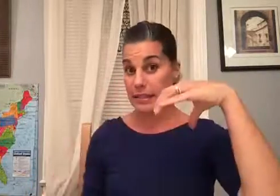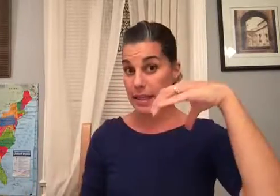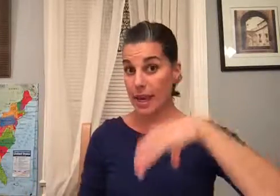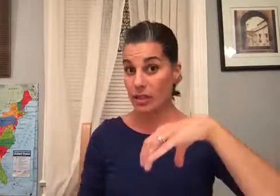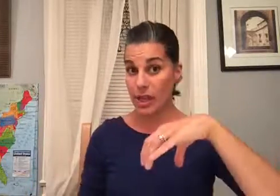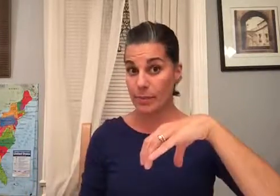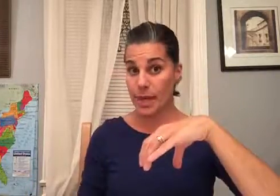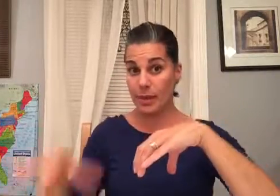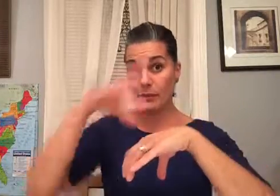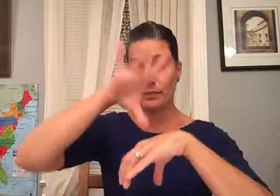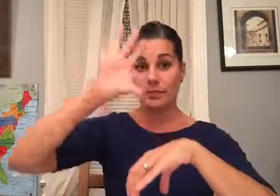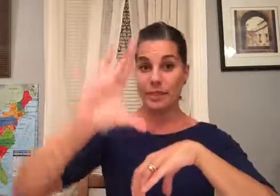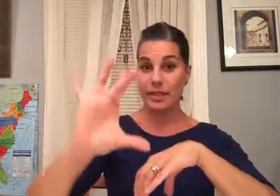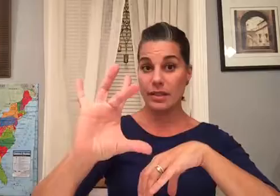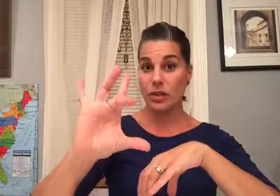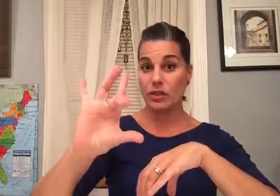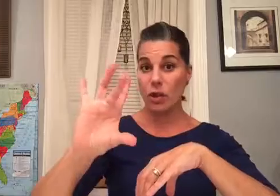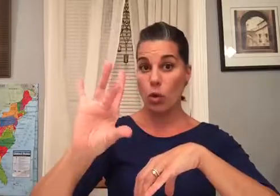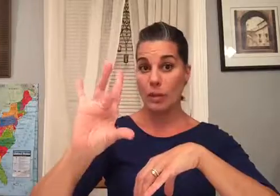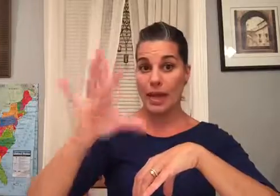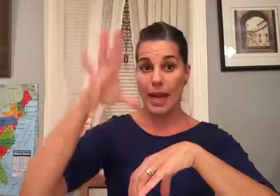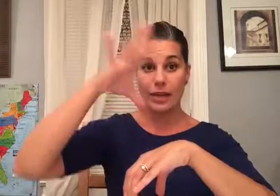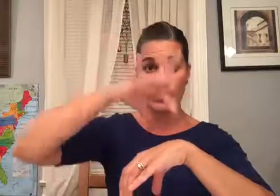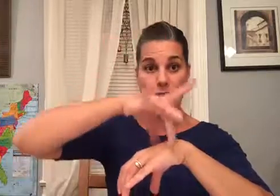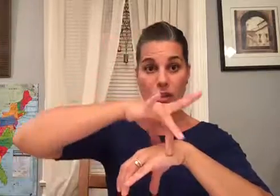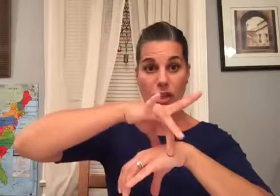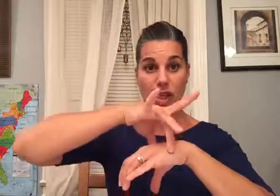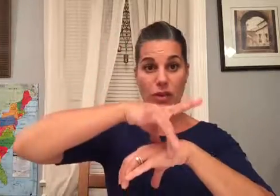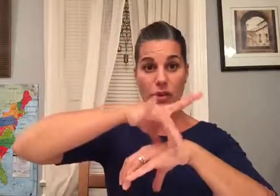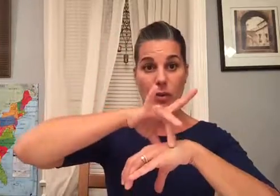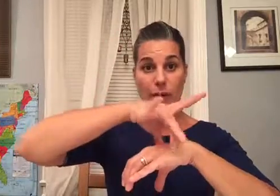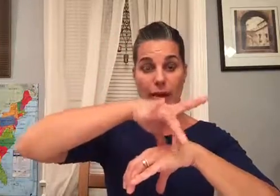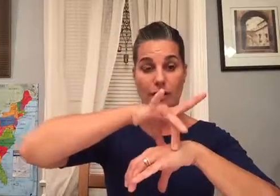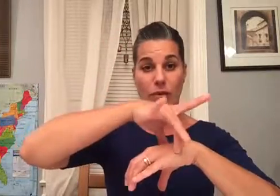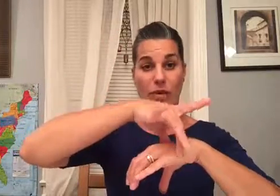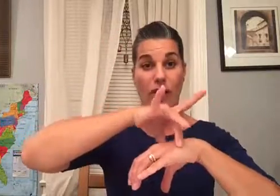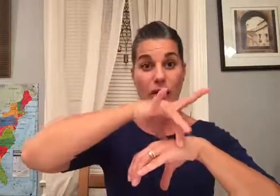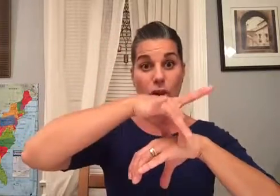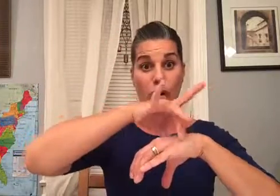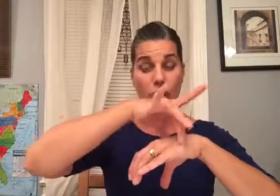C hand shape down. This is called an open 8. You're touching it and you're going back and forth. The earth.